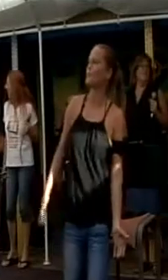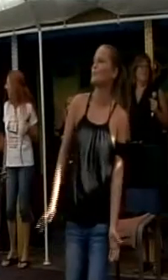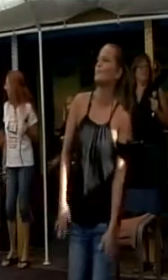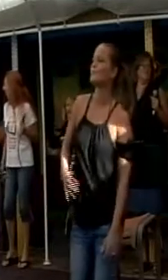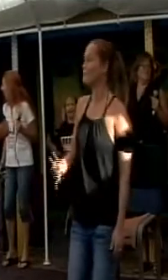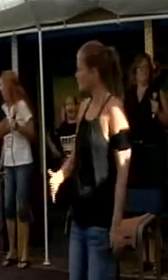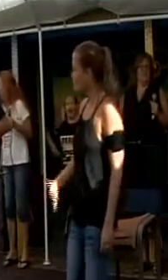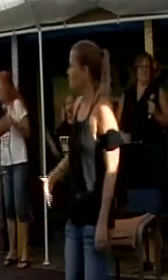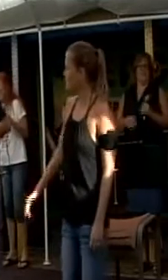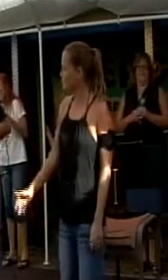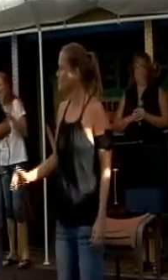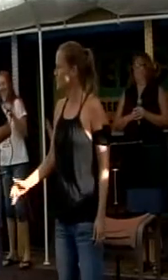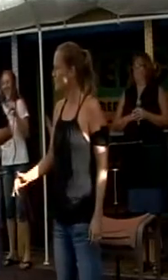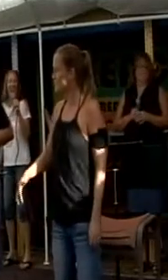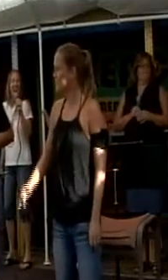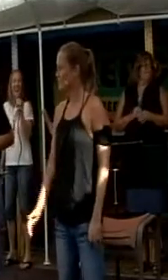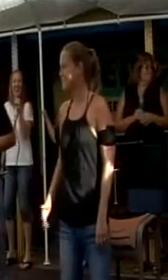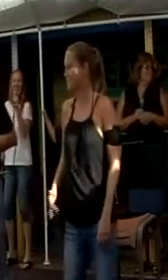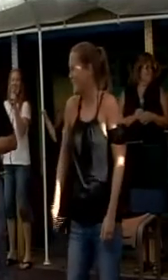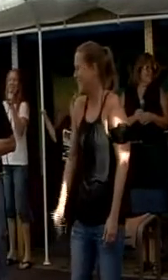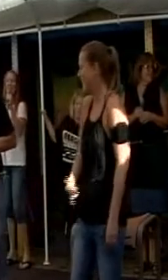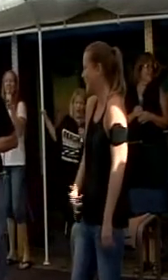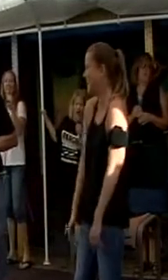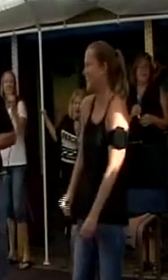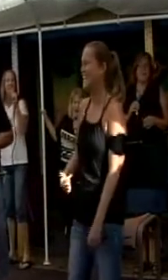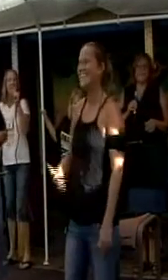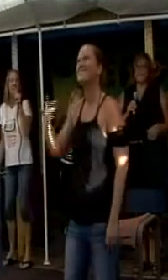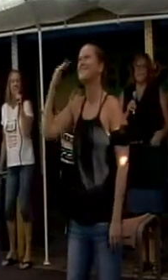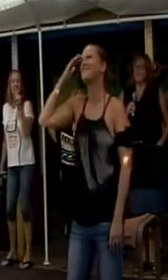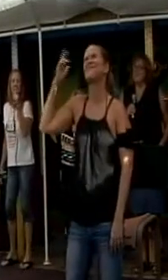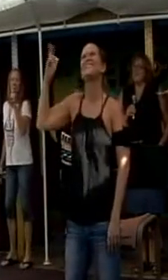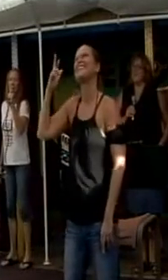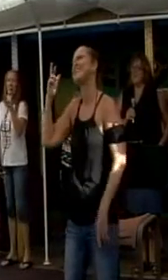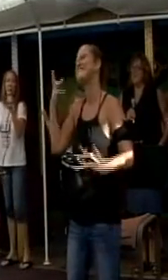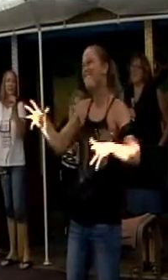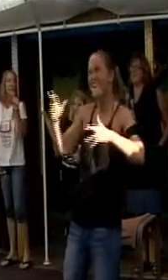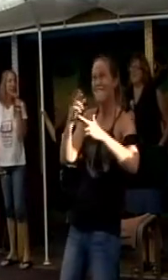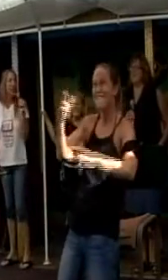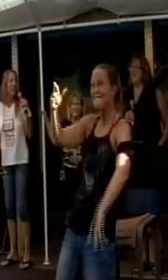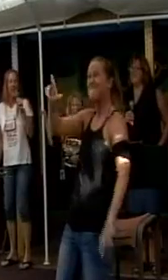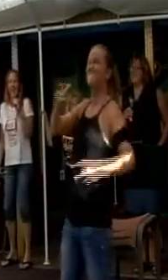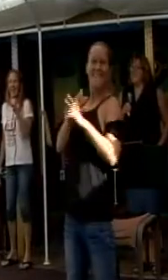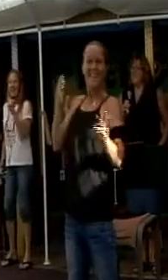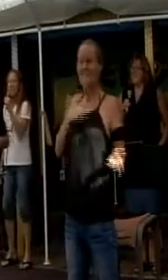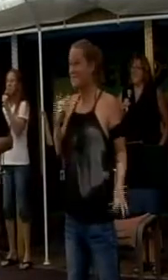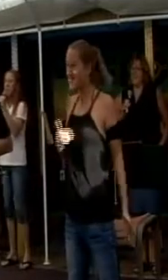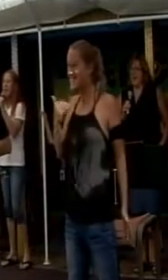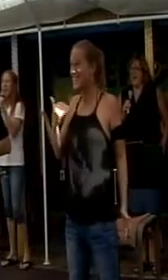I know you're resting my soul. All right.